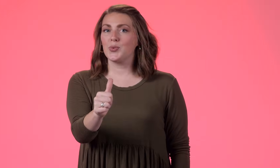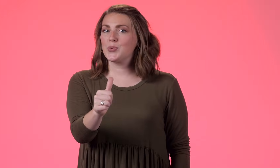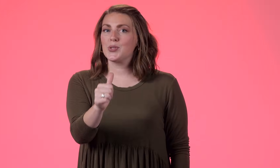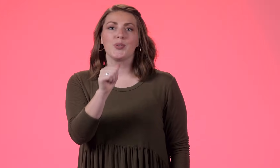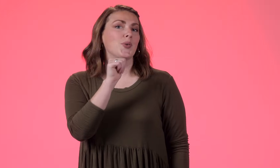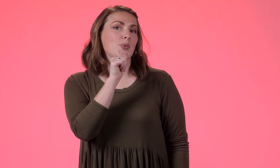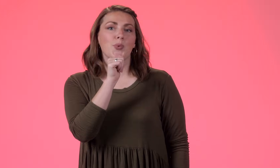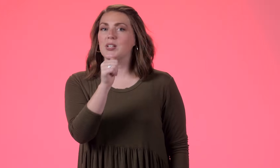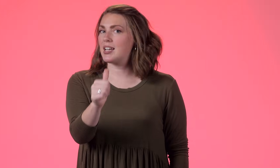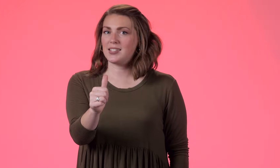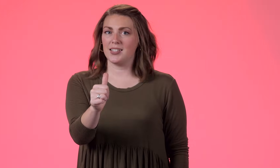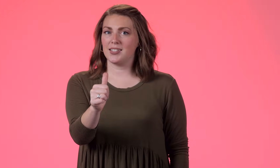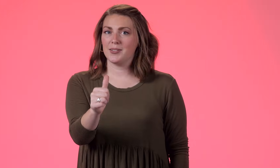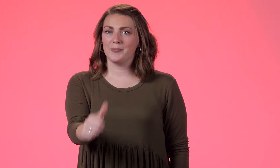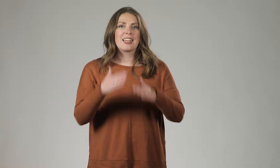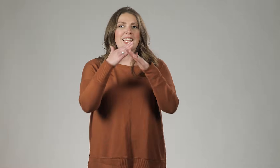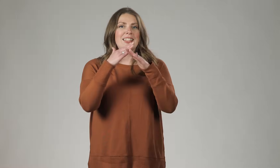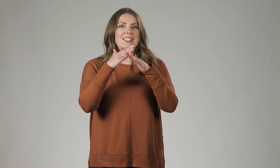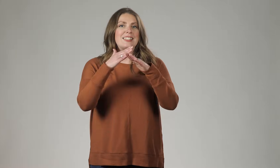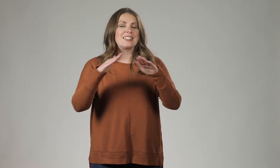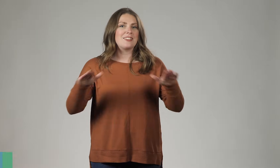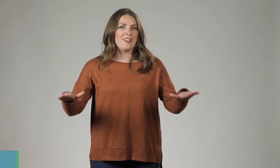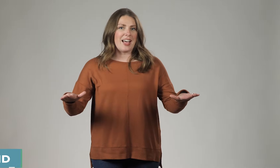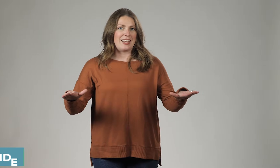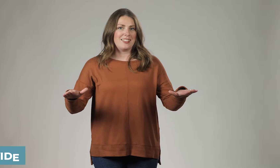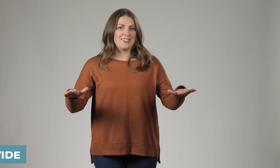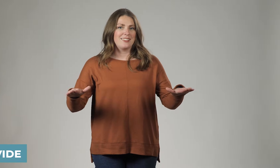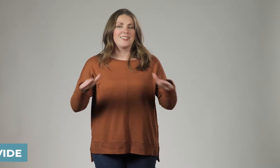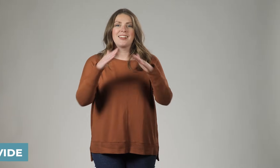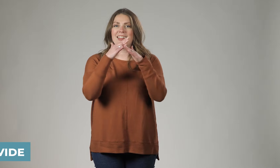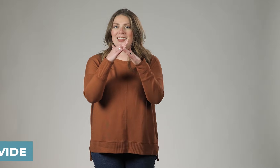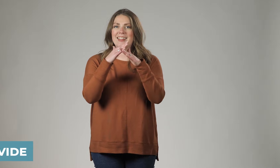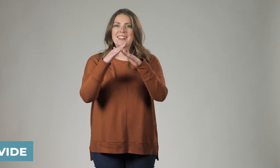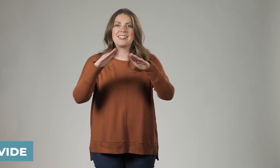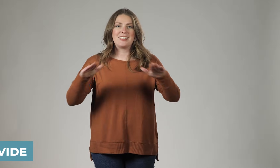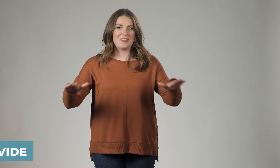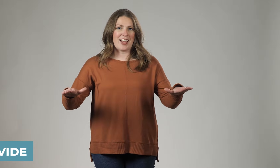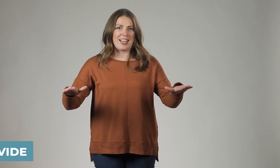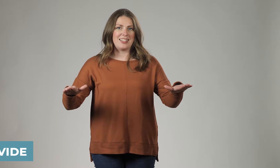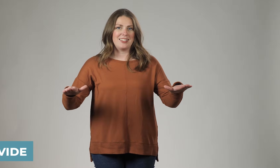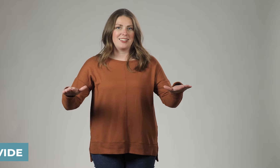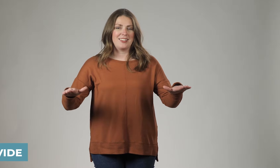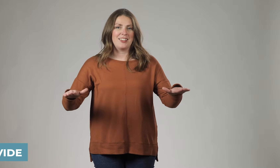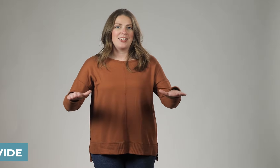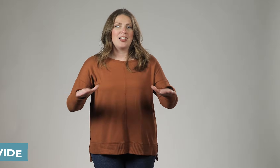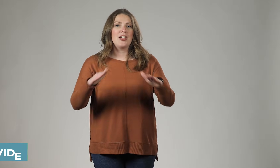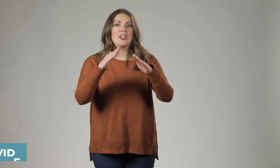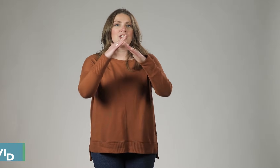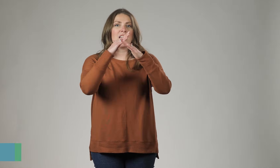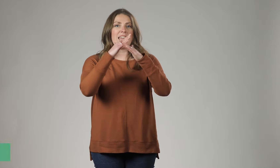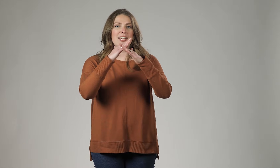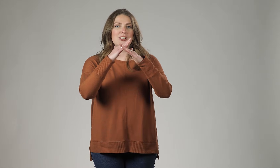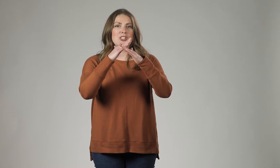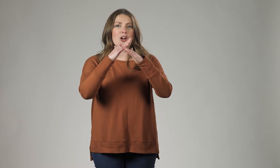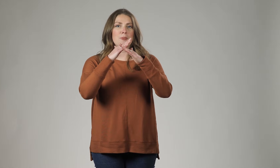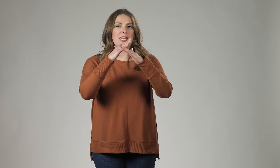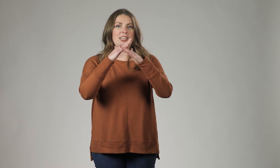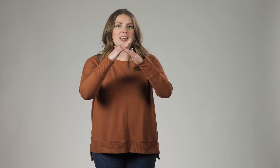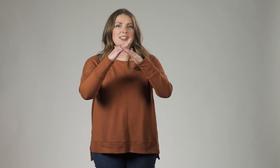don't, or doesn't. Divide. Divide. Your hands are making a